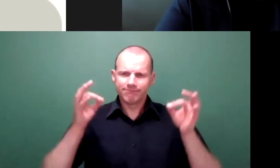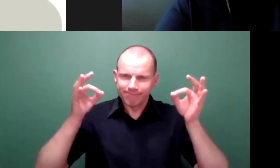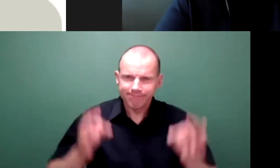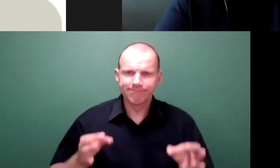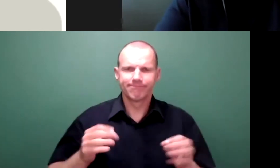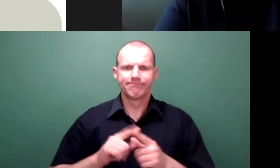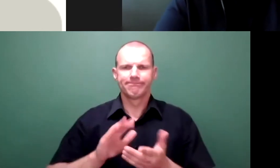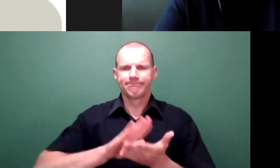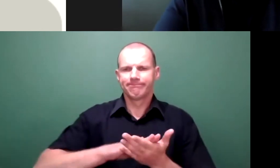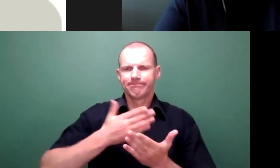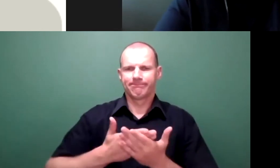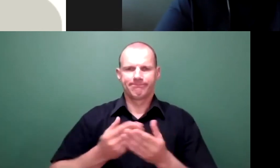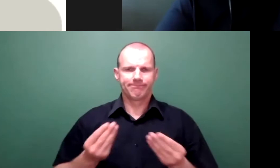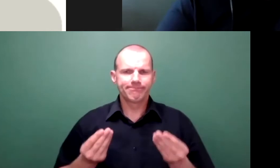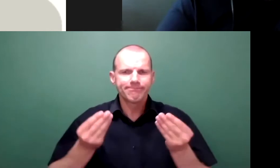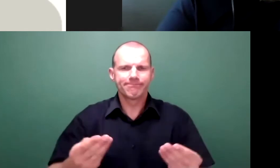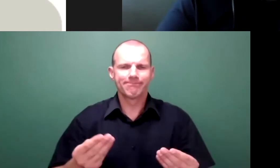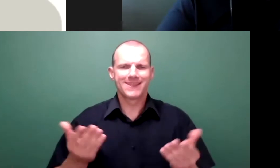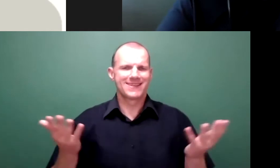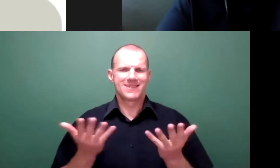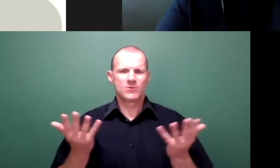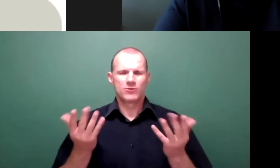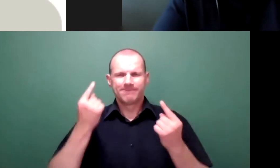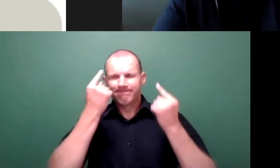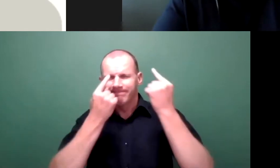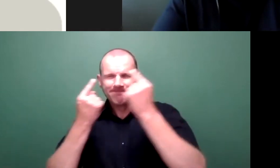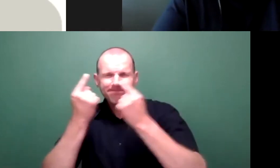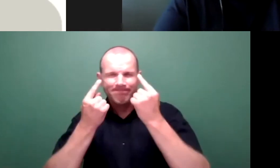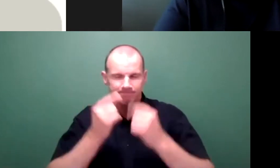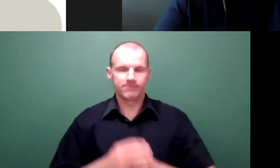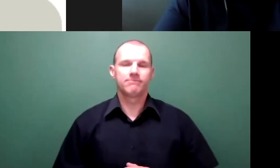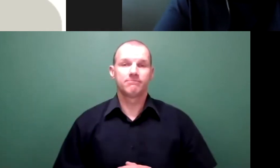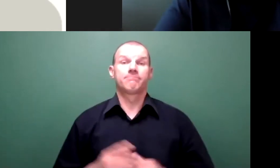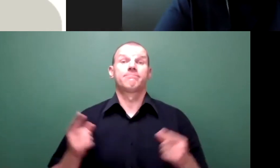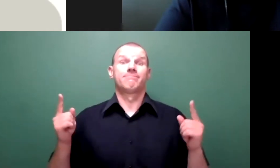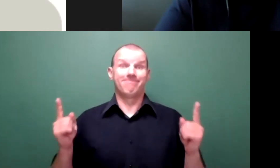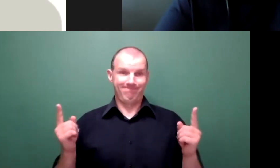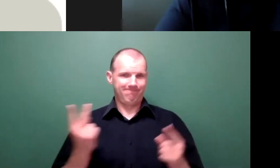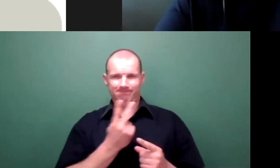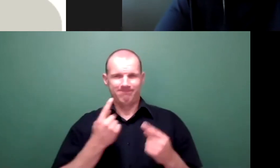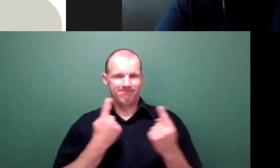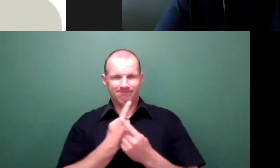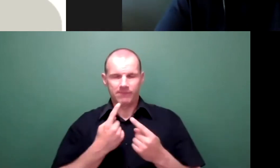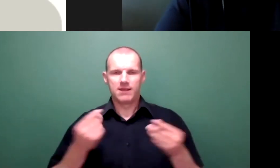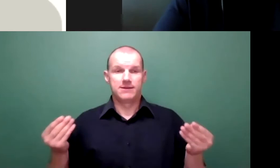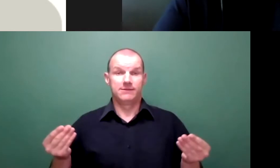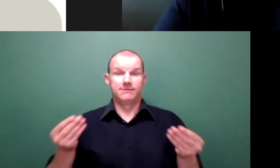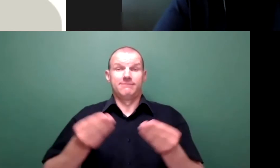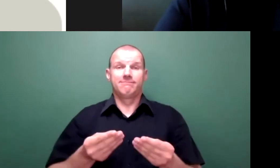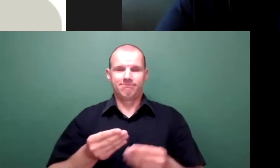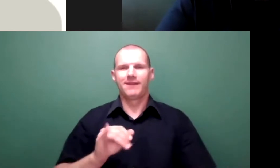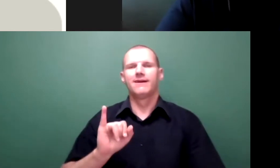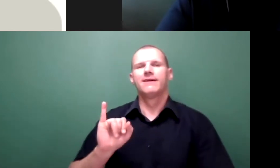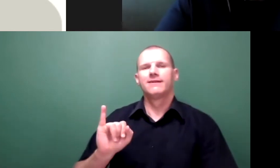of Interpreters. So the WFD and WASLI then decided that we want to have then